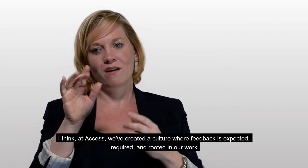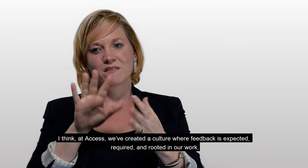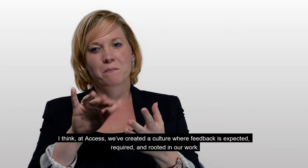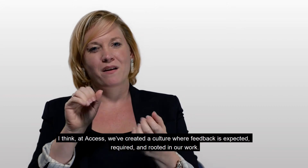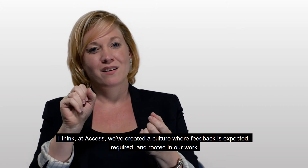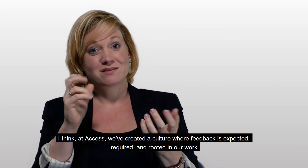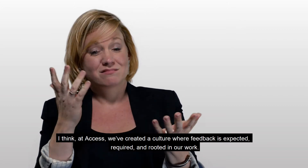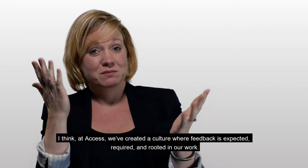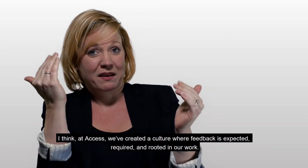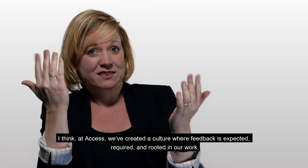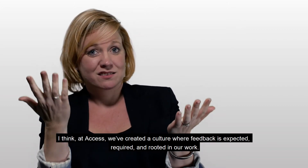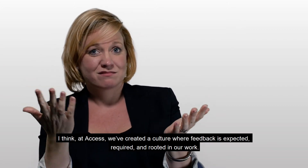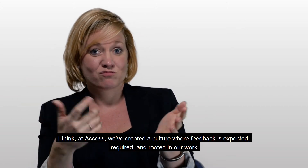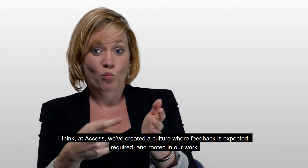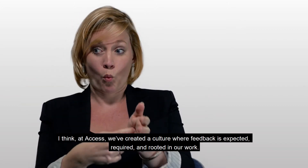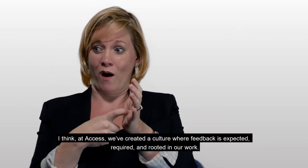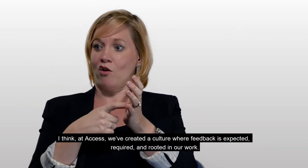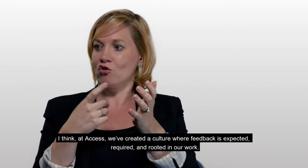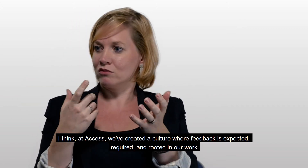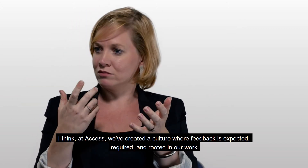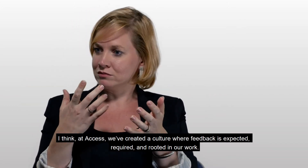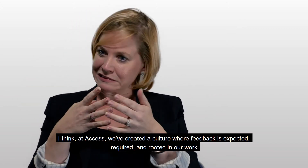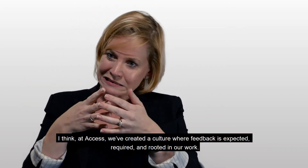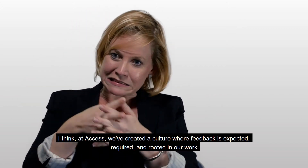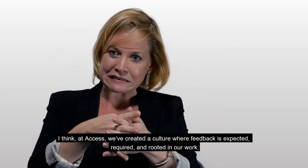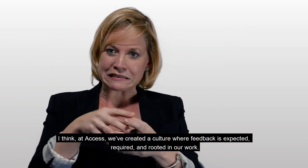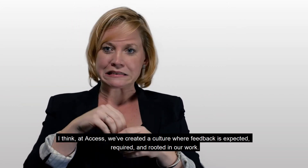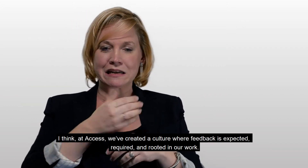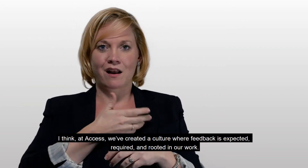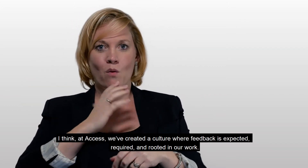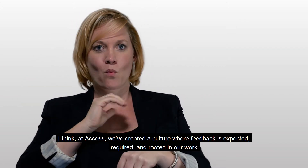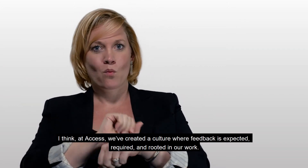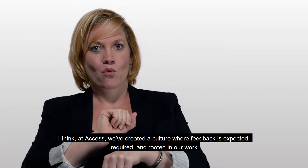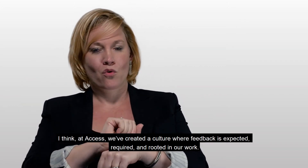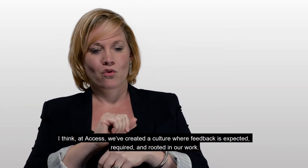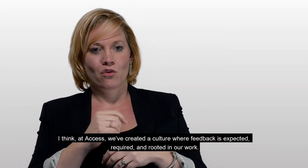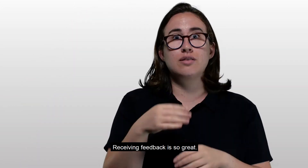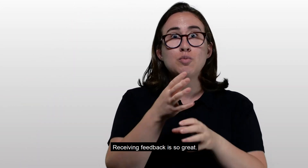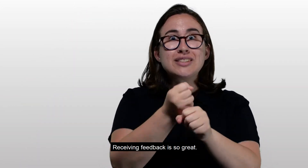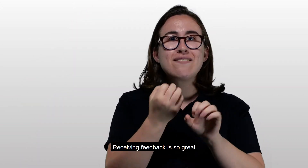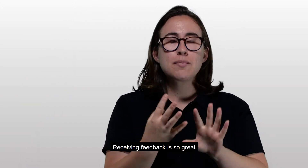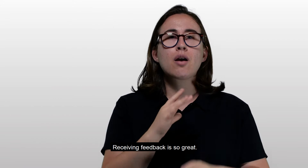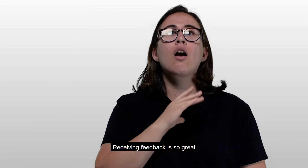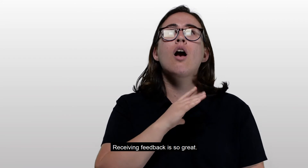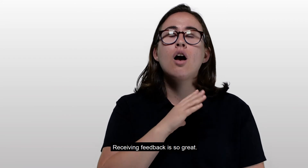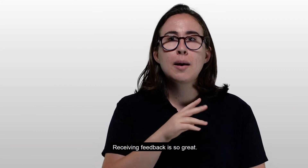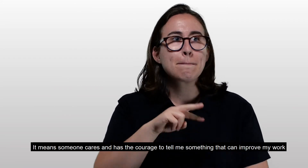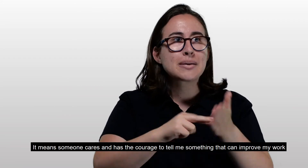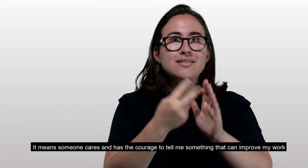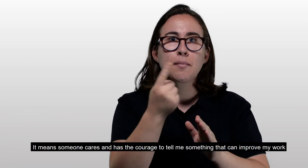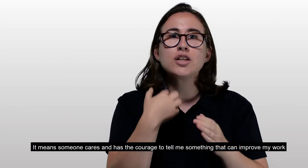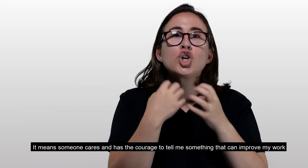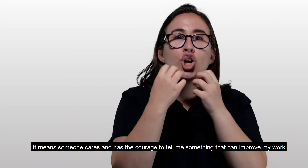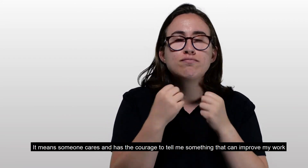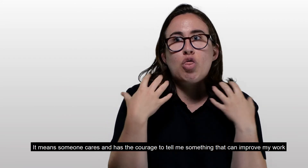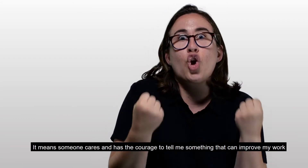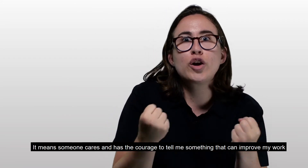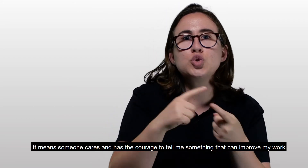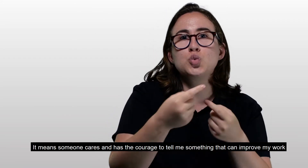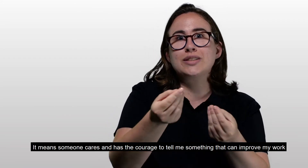is expected, required, and rooted in our work. Receiving feedback is so great. It means that someone cares enough and has